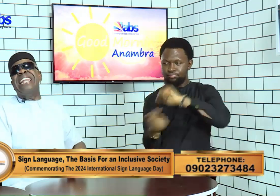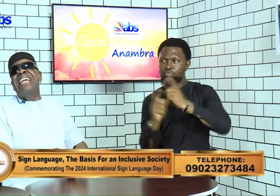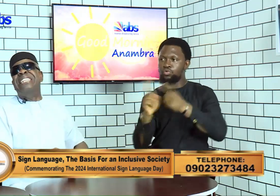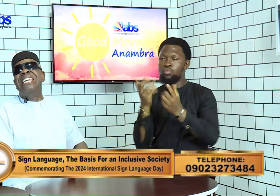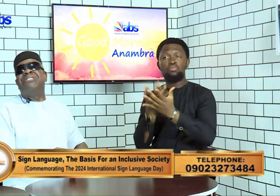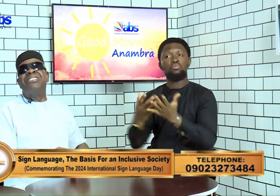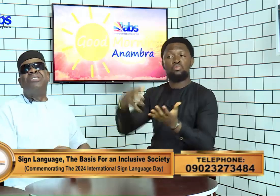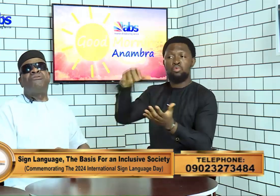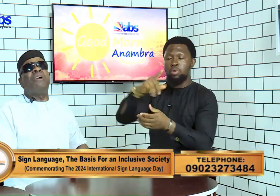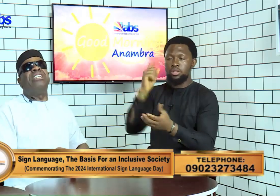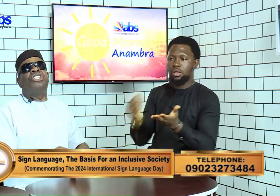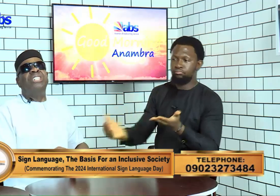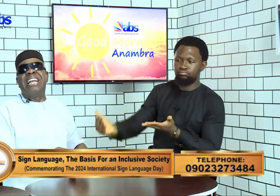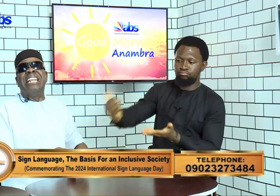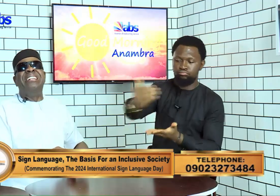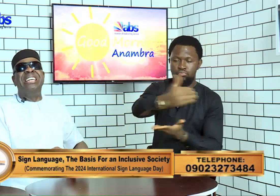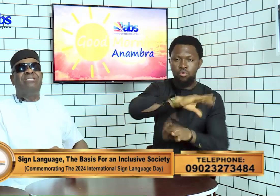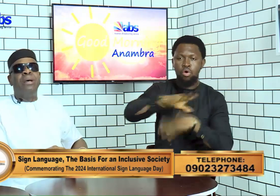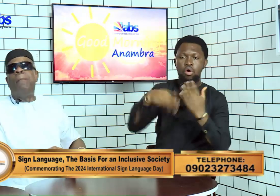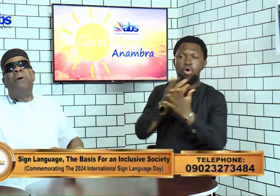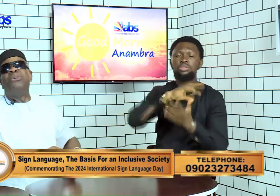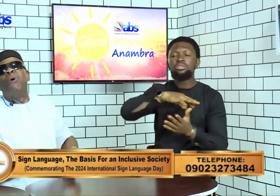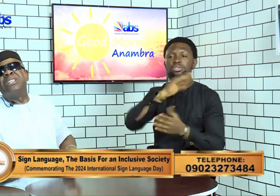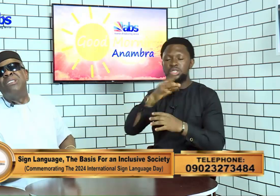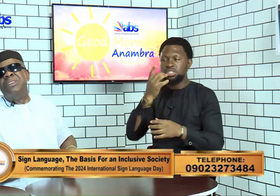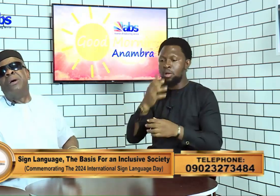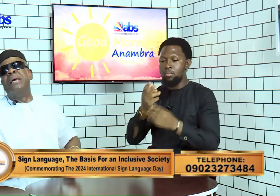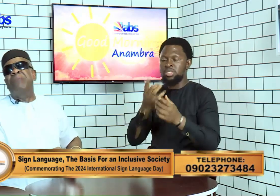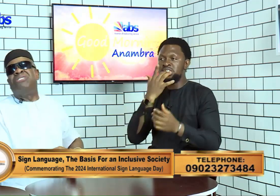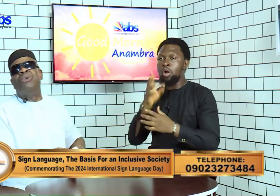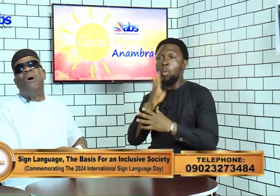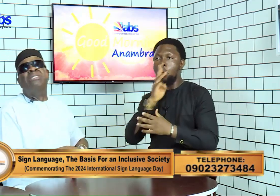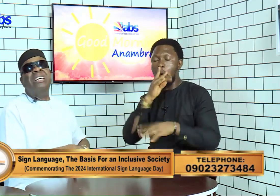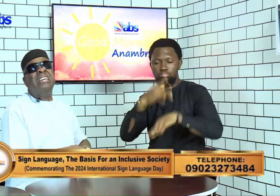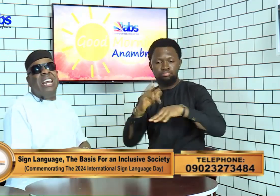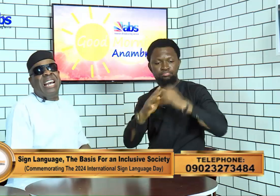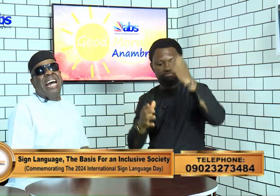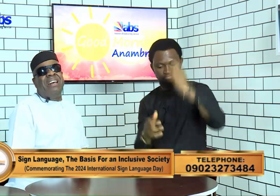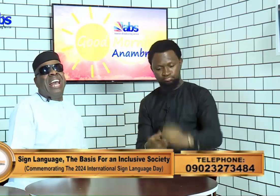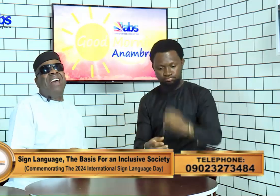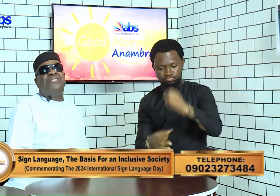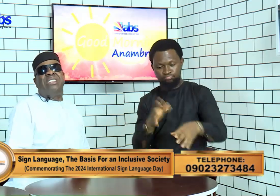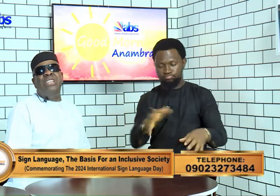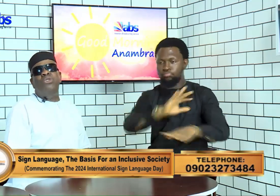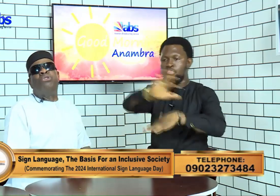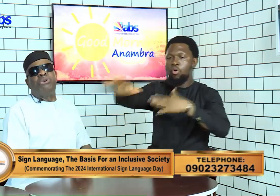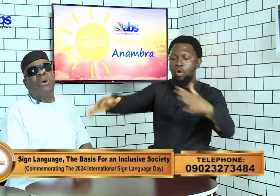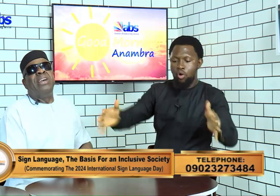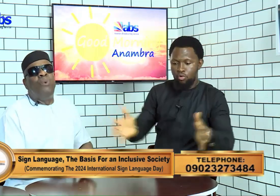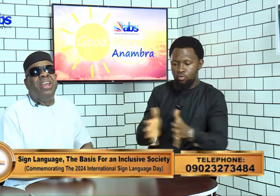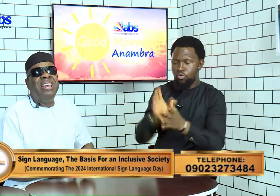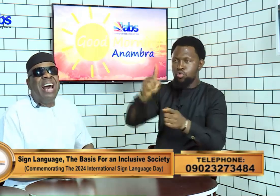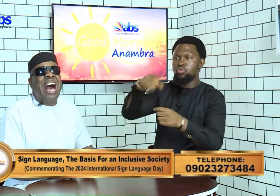They gather this trash, they gather this bottled water, empty one. They gather everything you